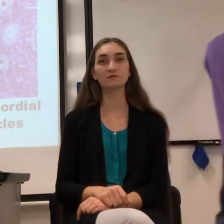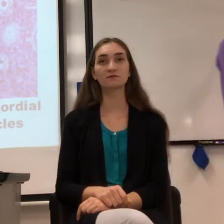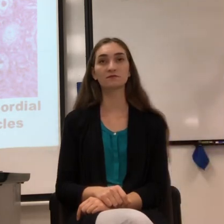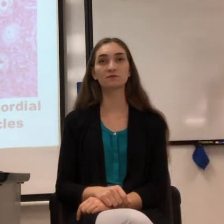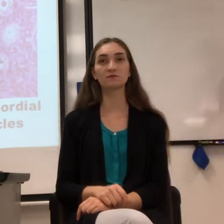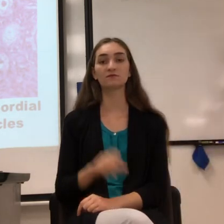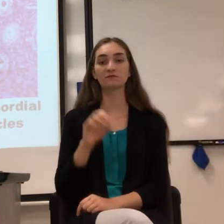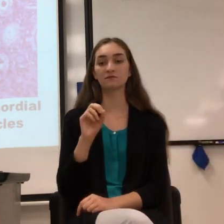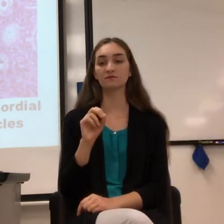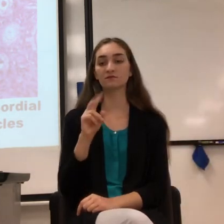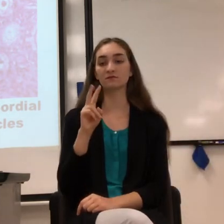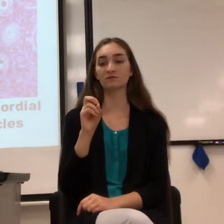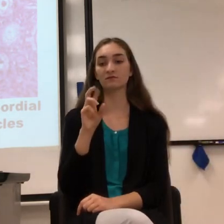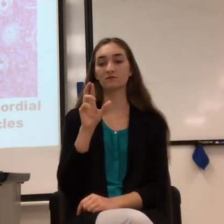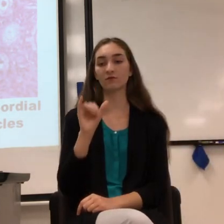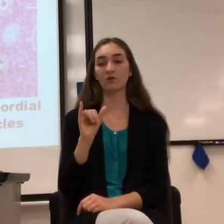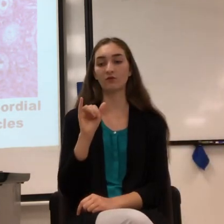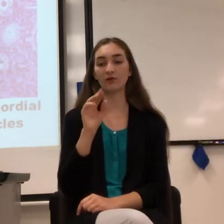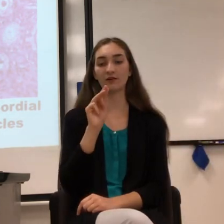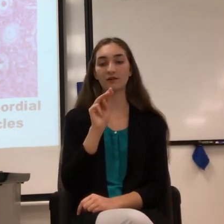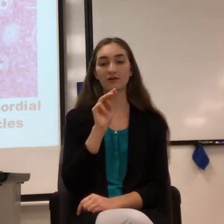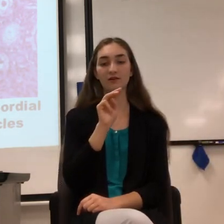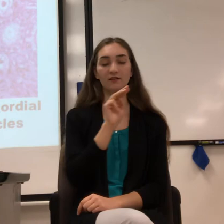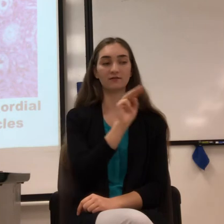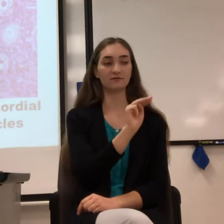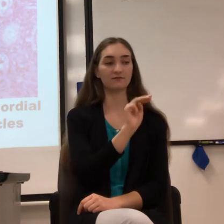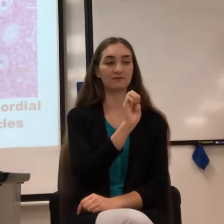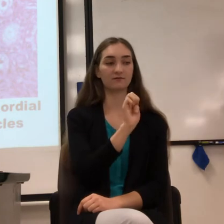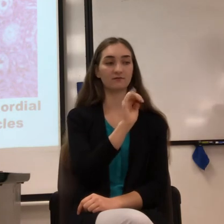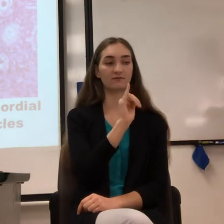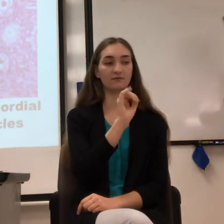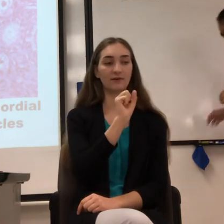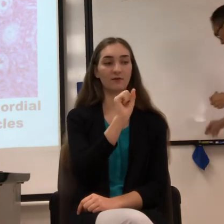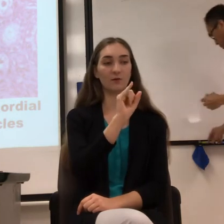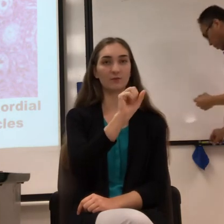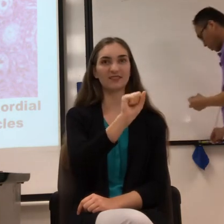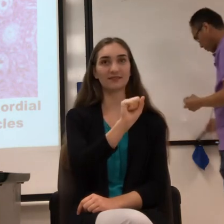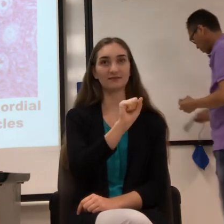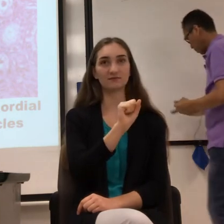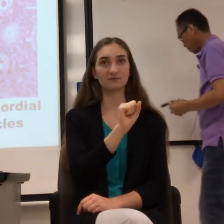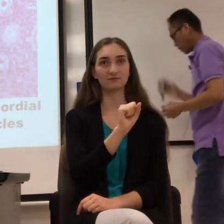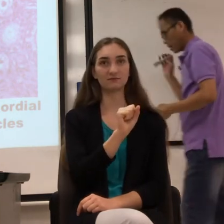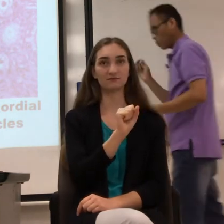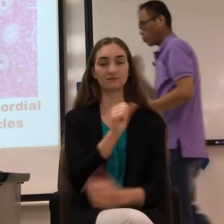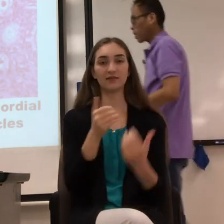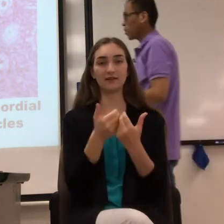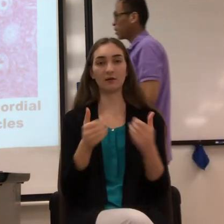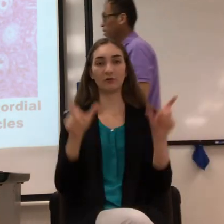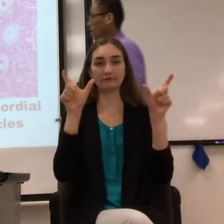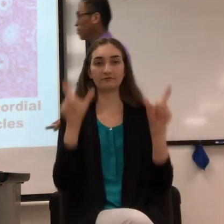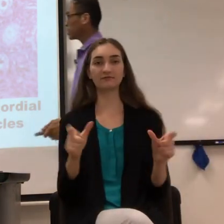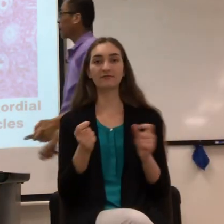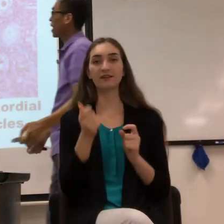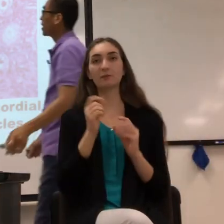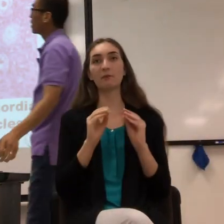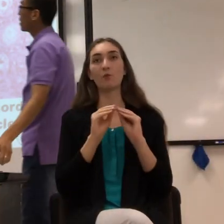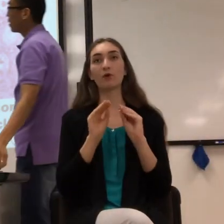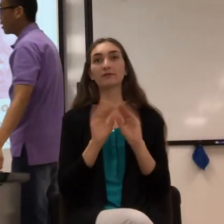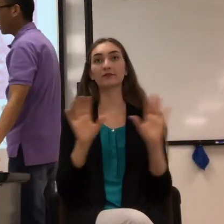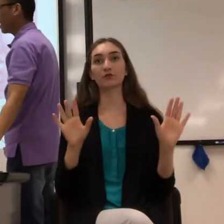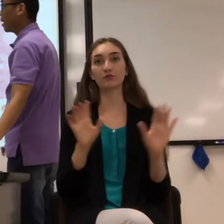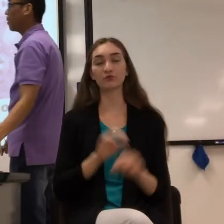Ovary, meiosis. On one side of the board, on the other side of the board, just to kind of make it a little clearer here. And what I want you to know is